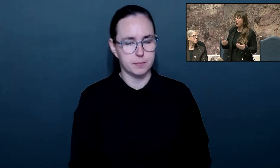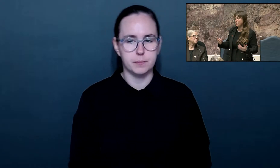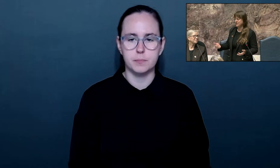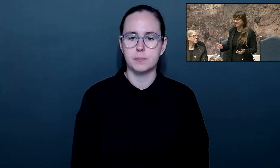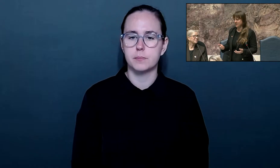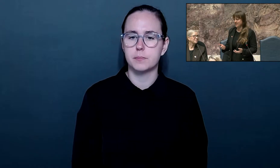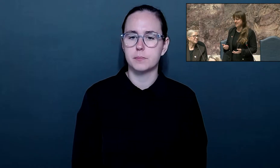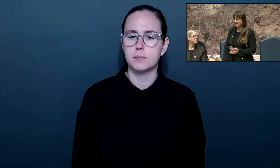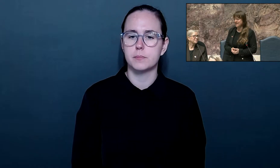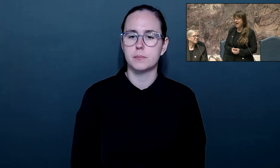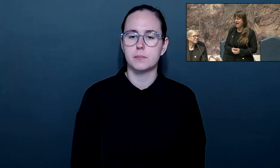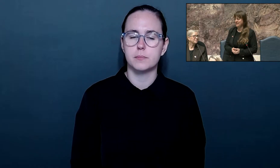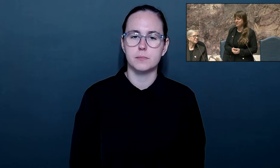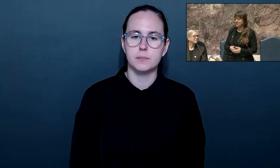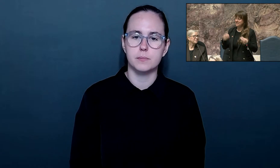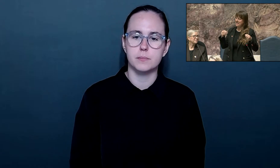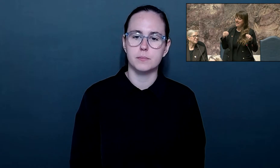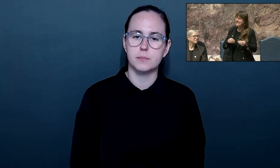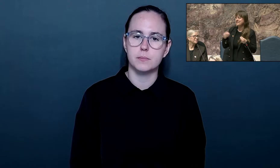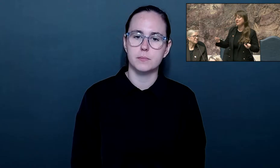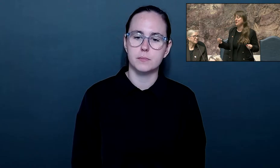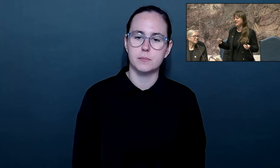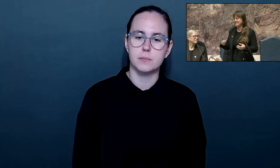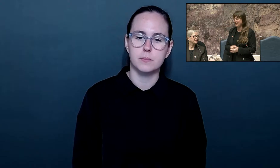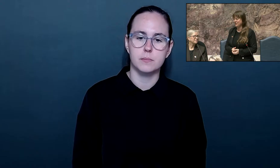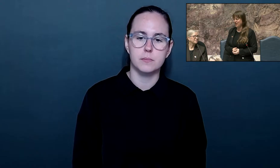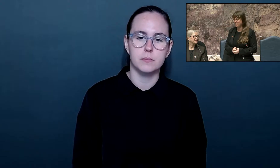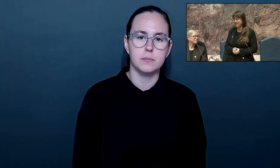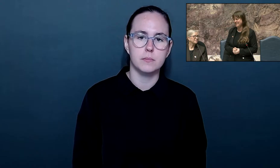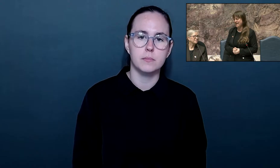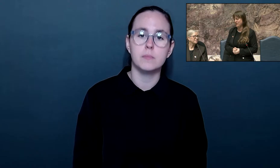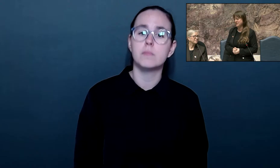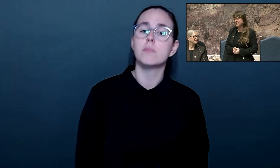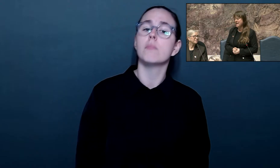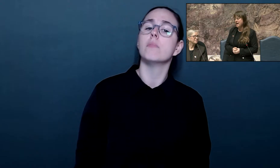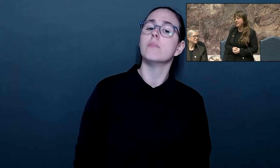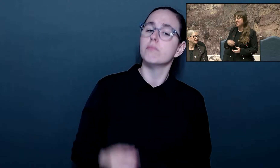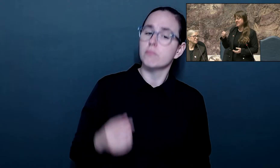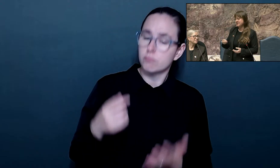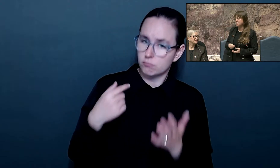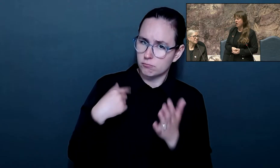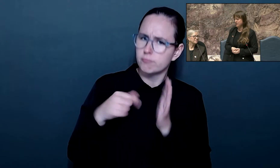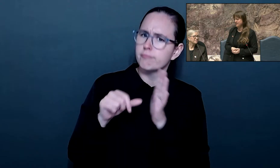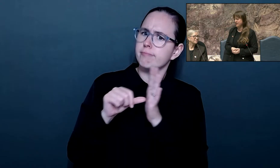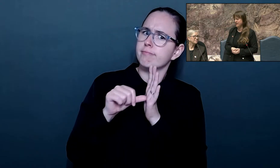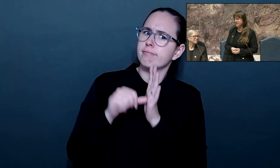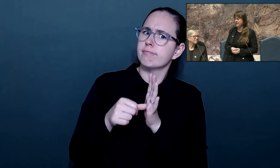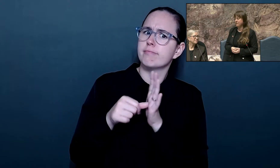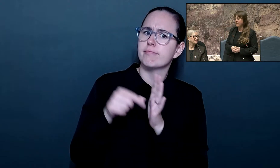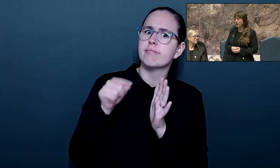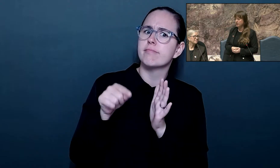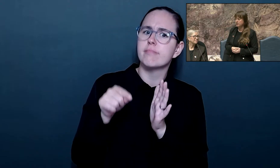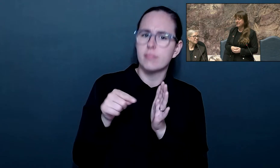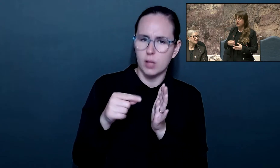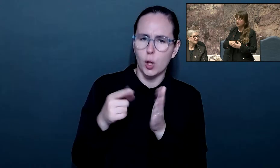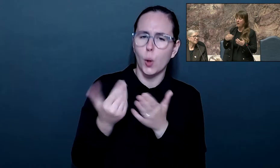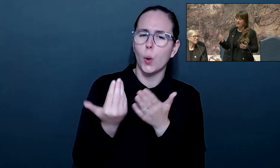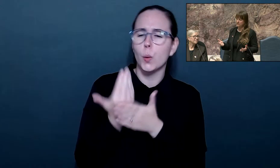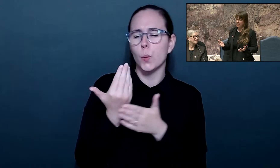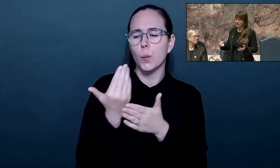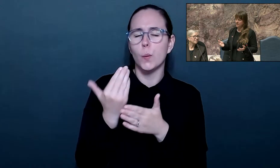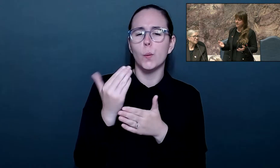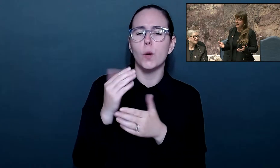new docu-series, and which is atypical as an introduction in this House, but this is a docu-series that it's